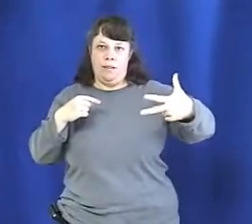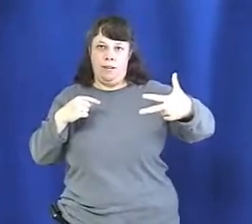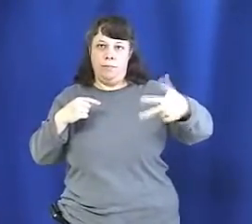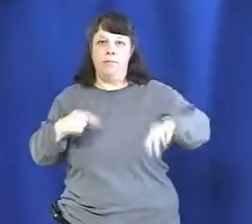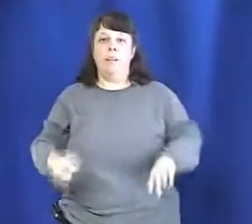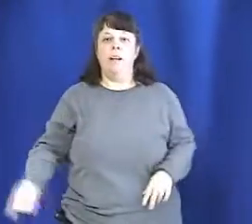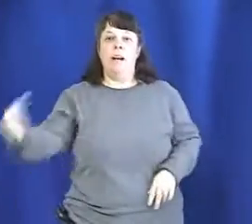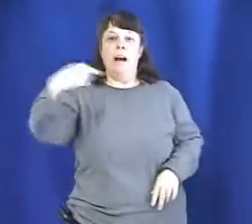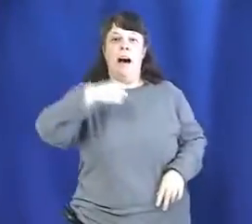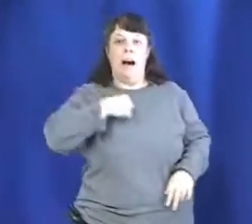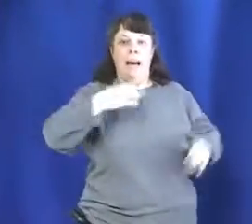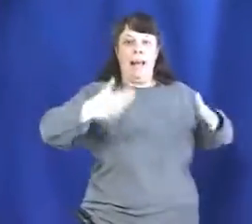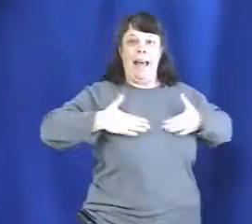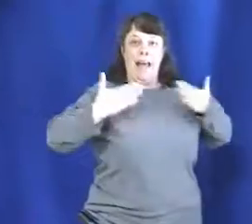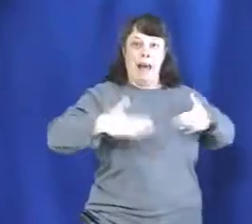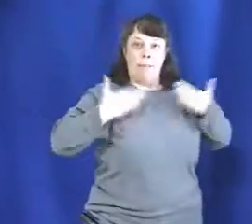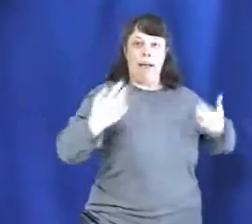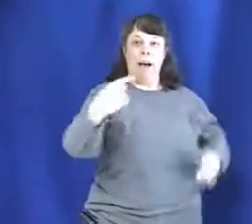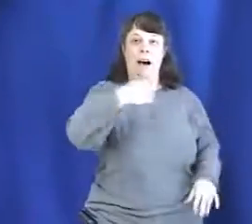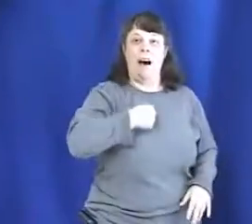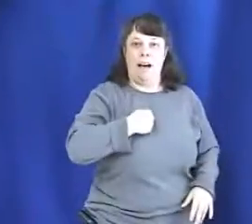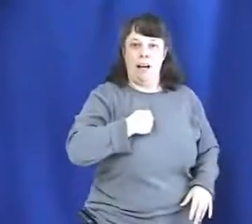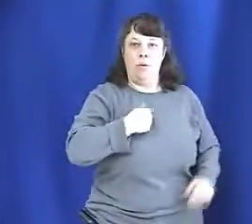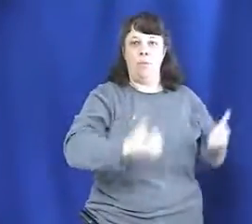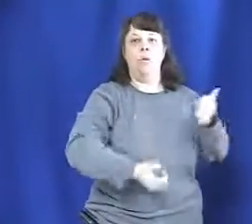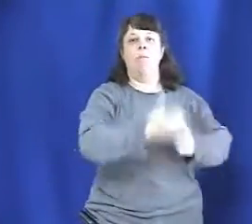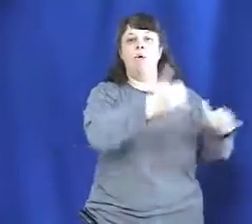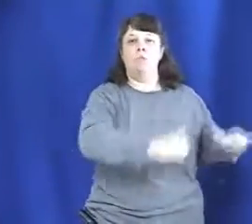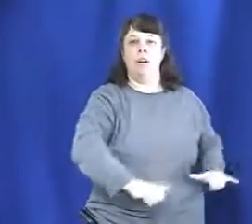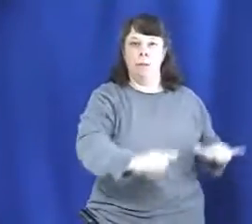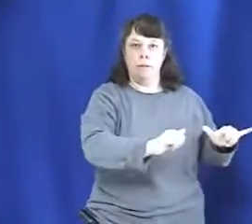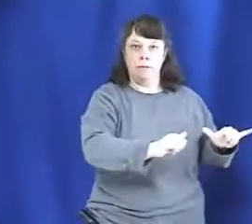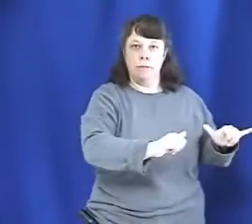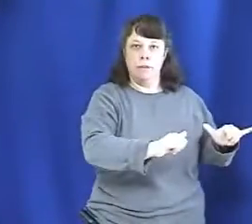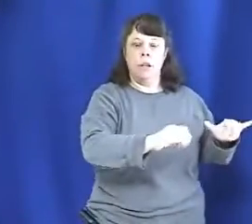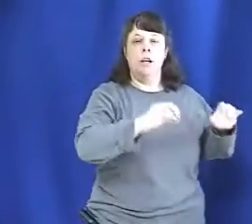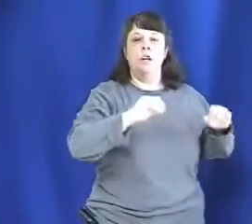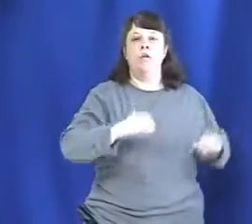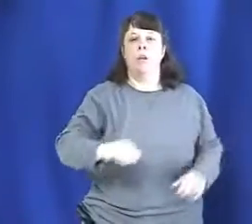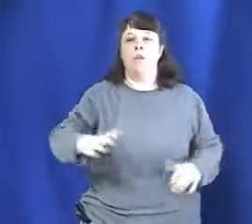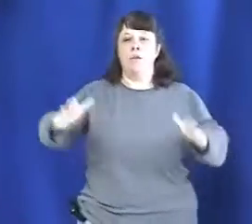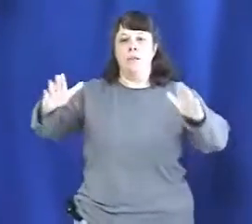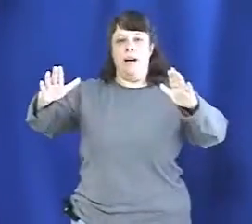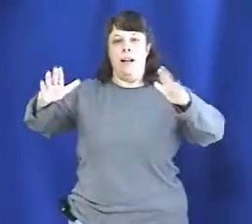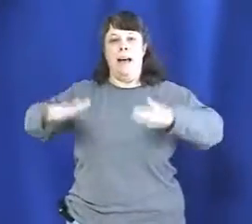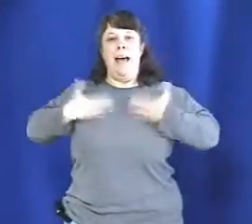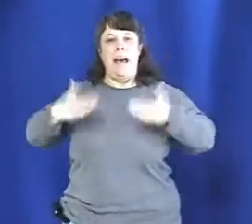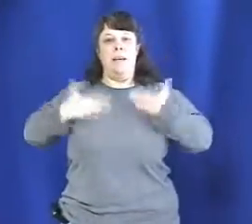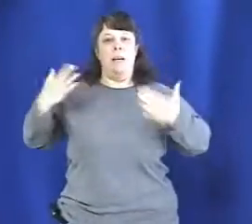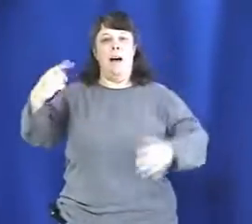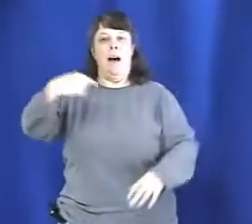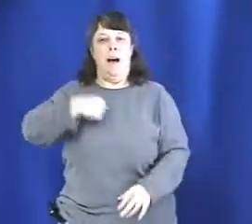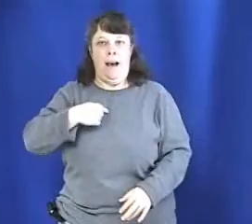sentence. I happy, I would be the most common. You can also sign happy,